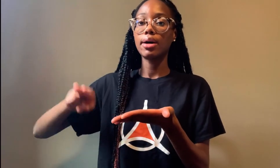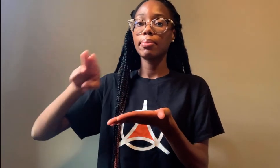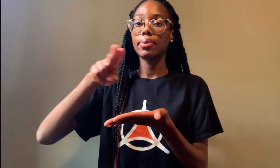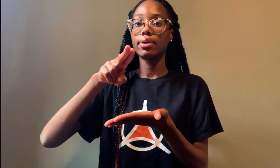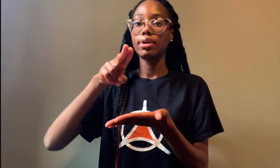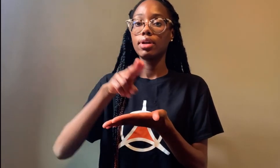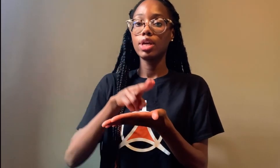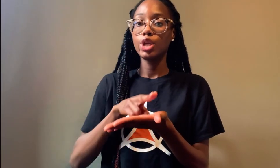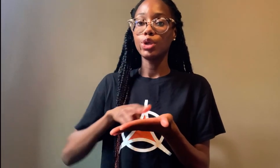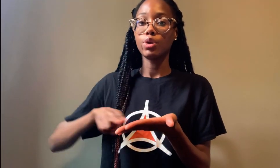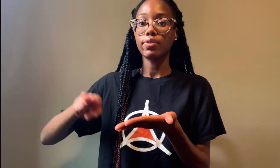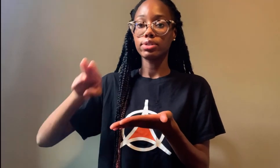up. University.